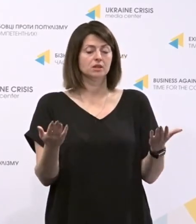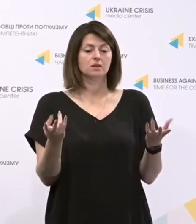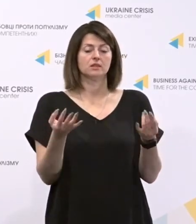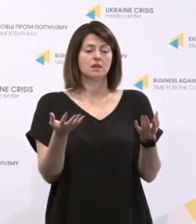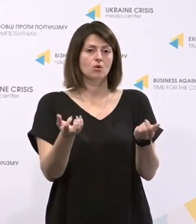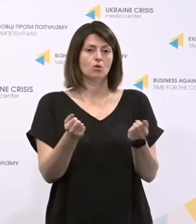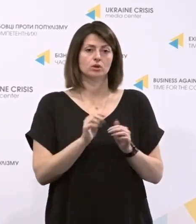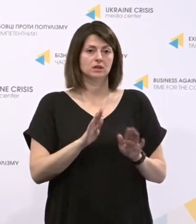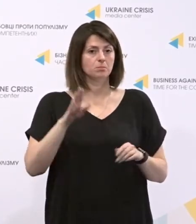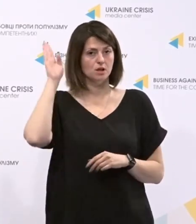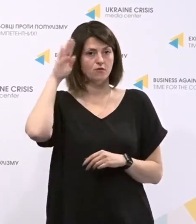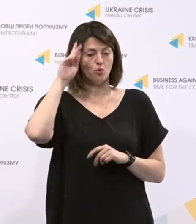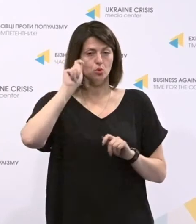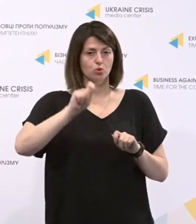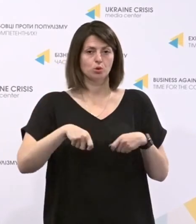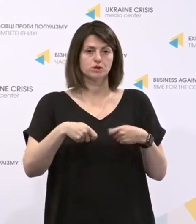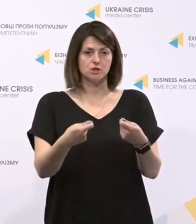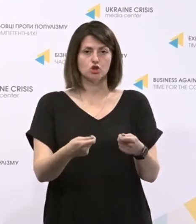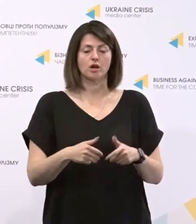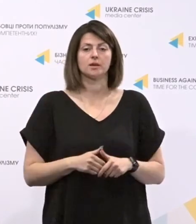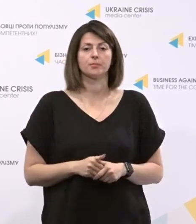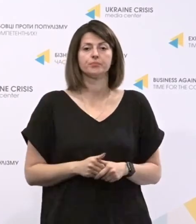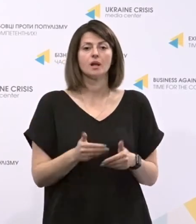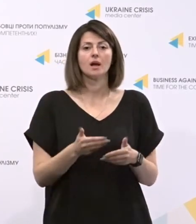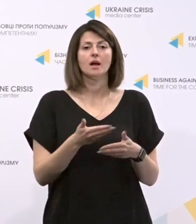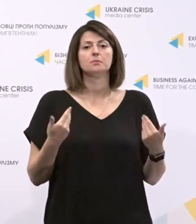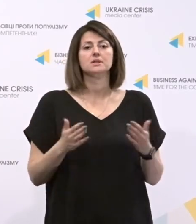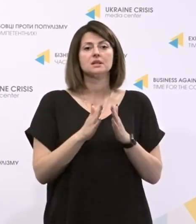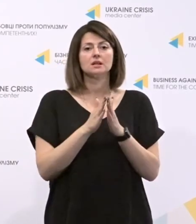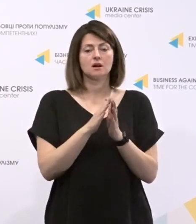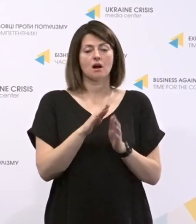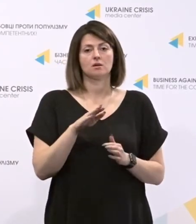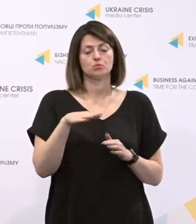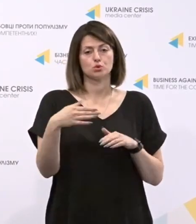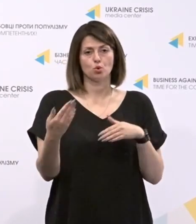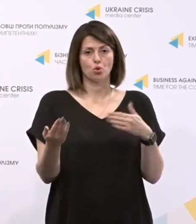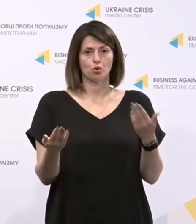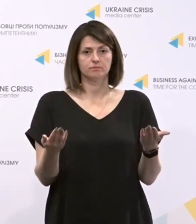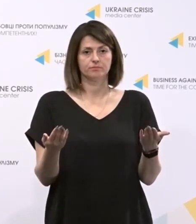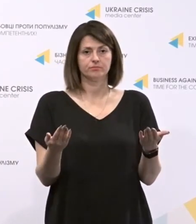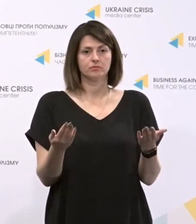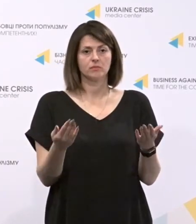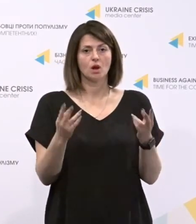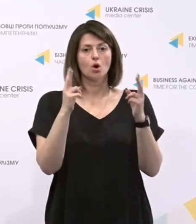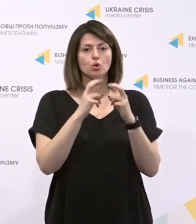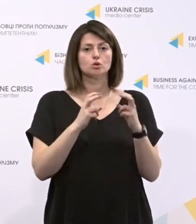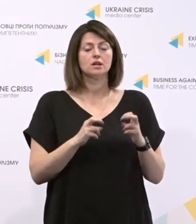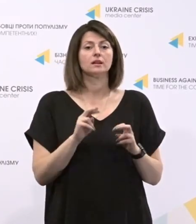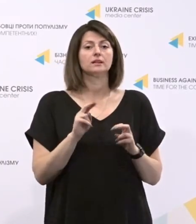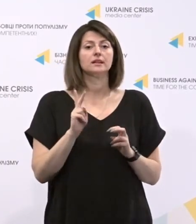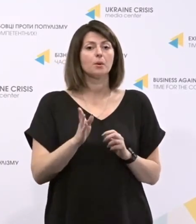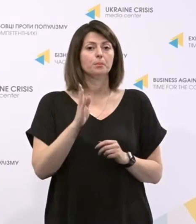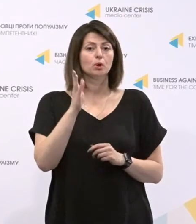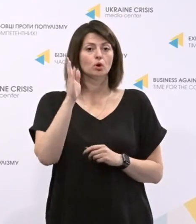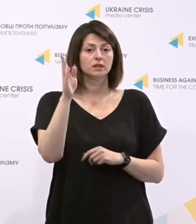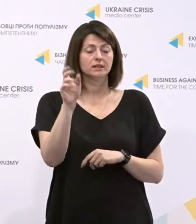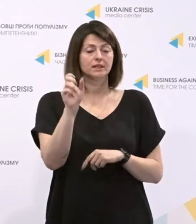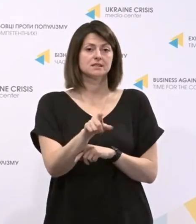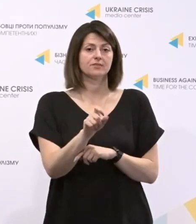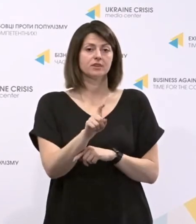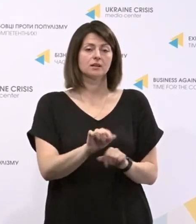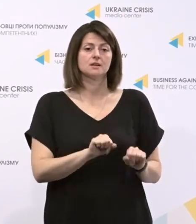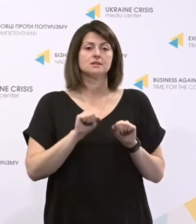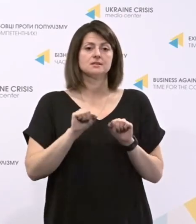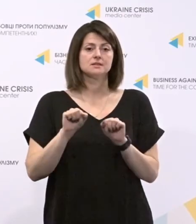We urge the parties to prioritise the protection of civilians when considering whether to undertake any